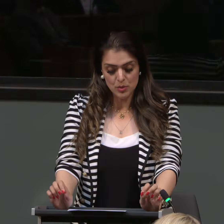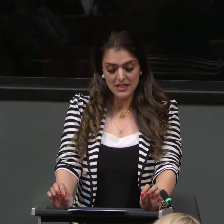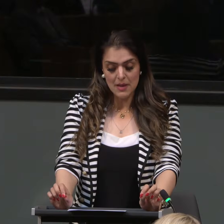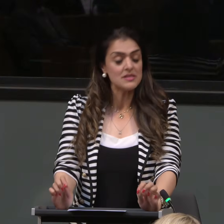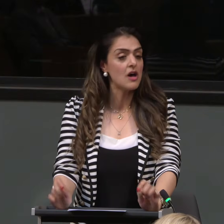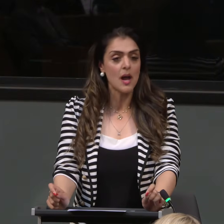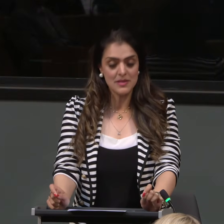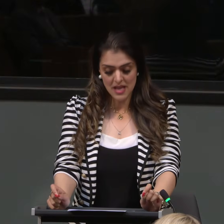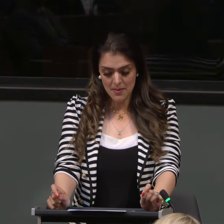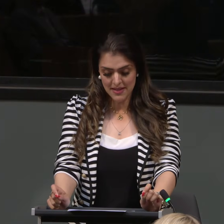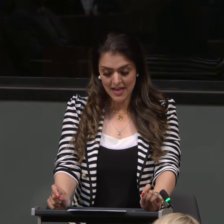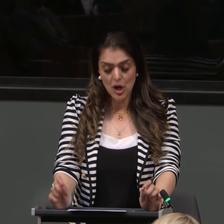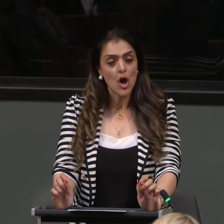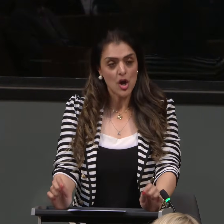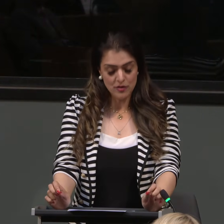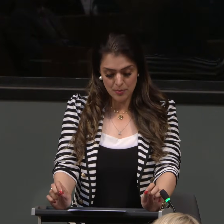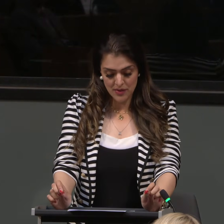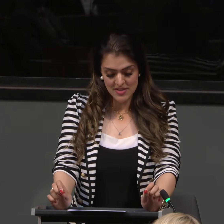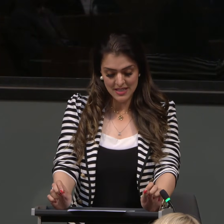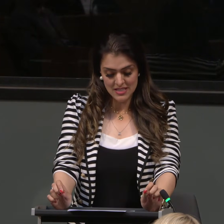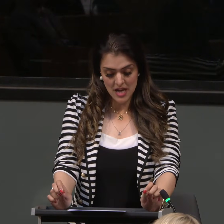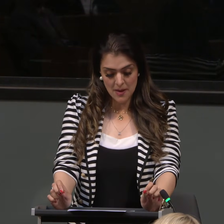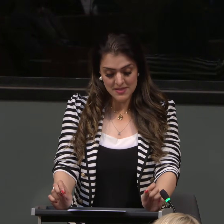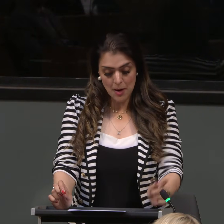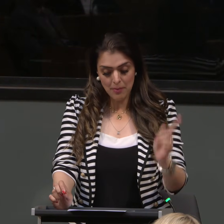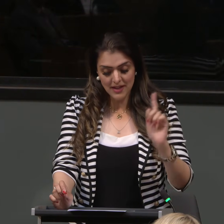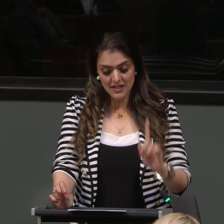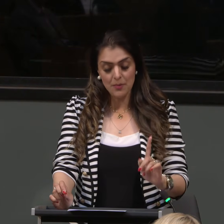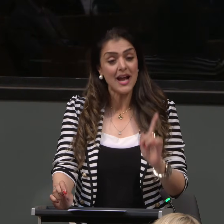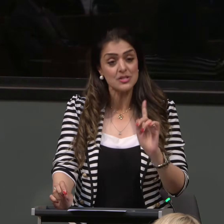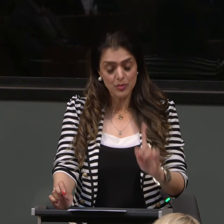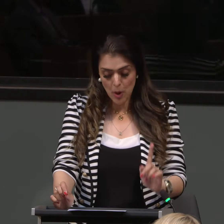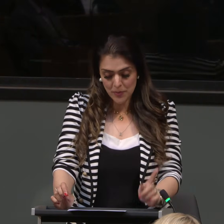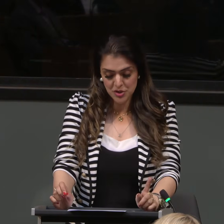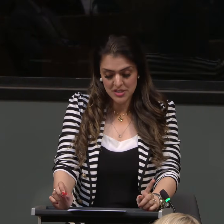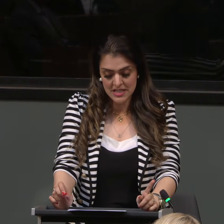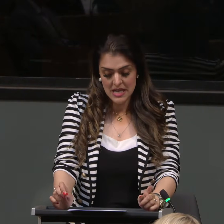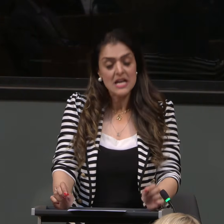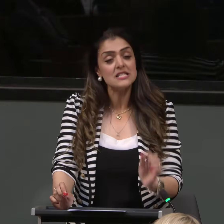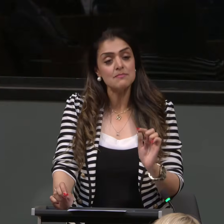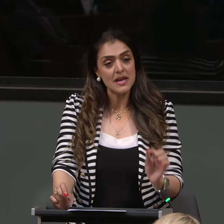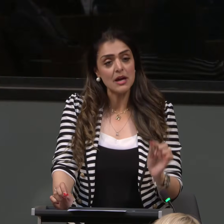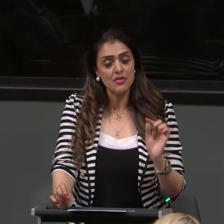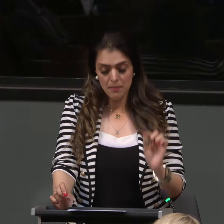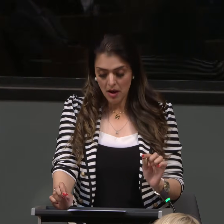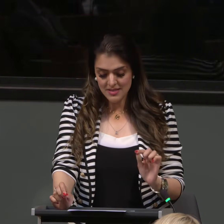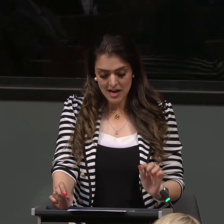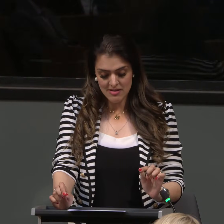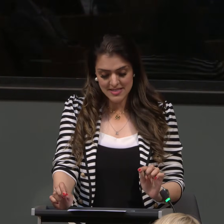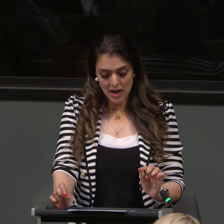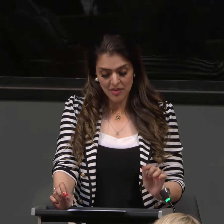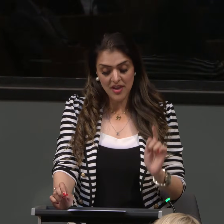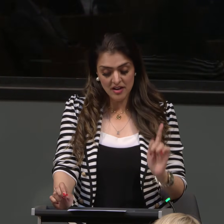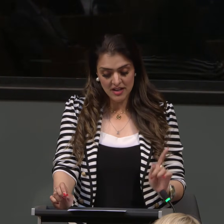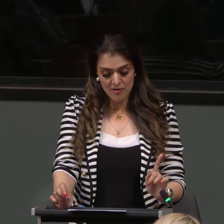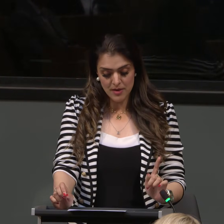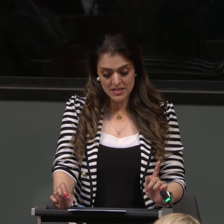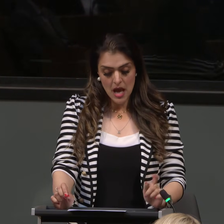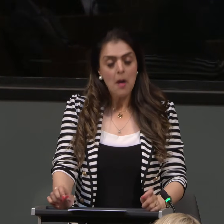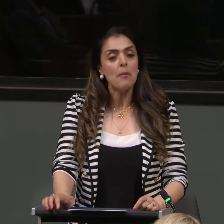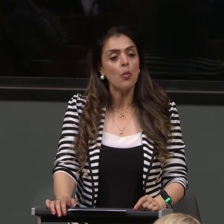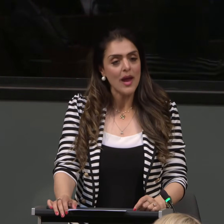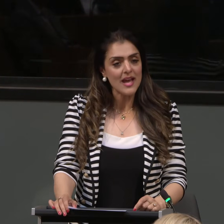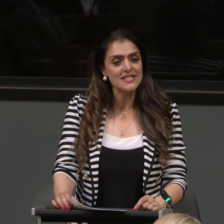caused supporting Labour time and time again over the previous Senedd terms. Now, Plaid Cymru has a real opportunity to make up for the past errors now that they are in